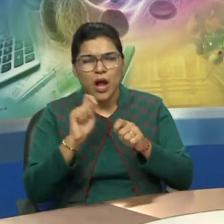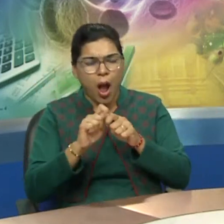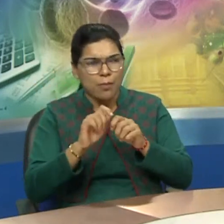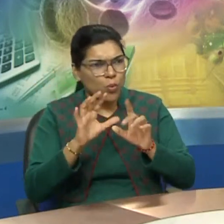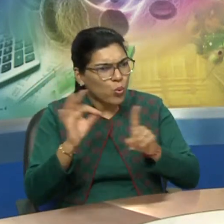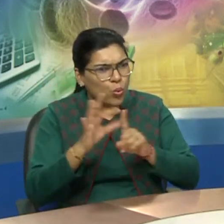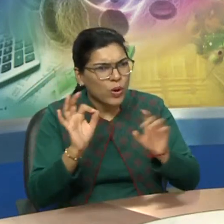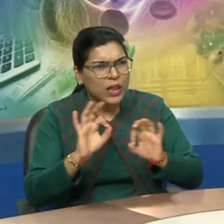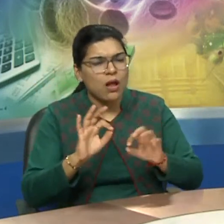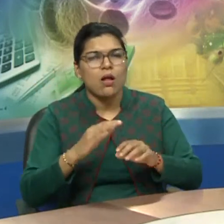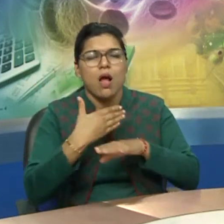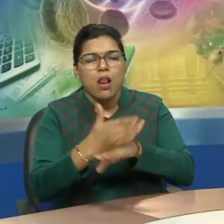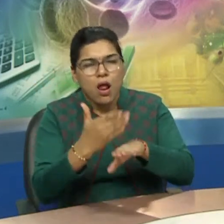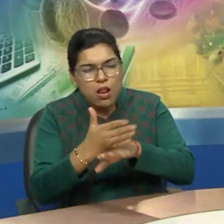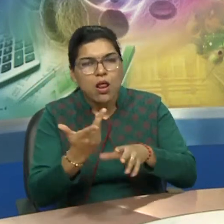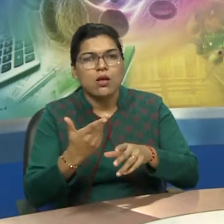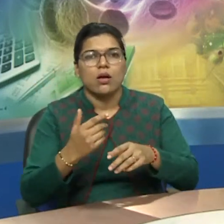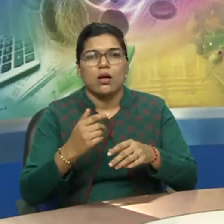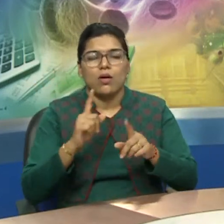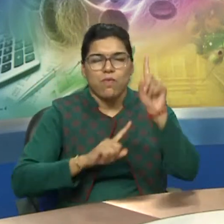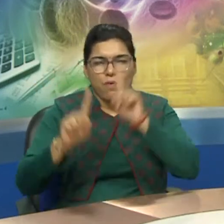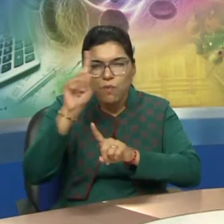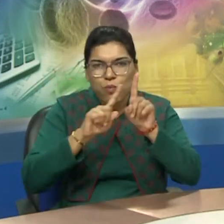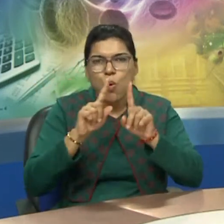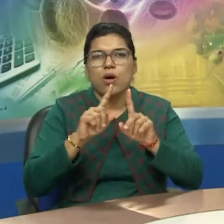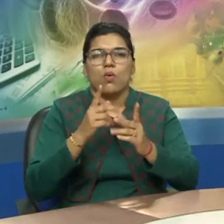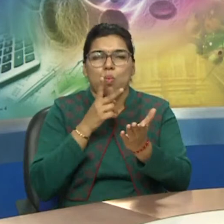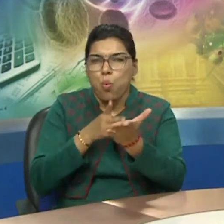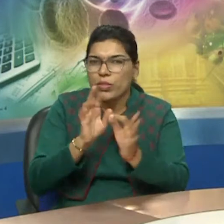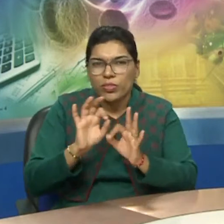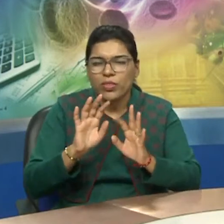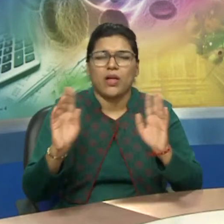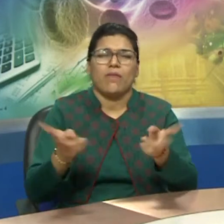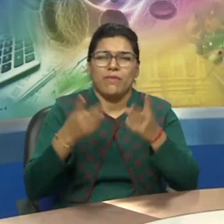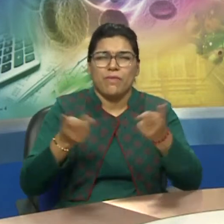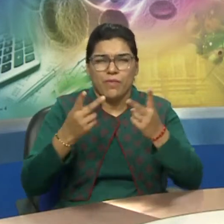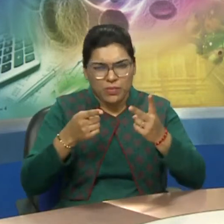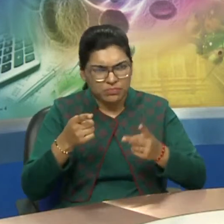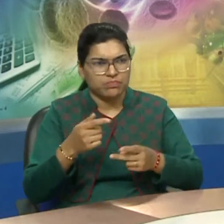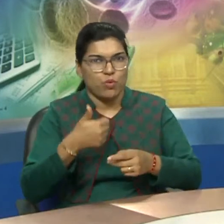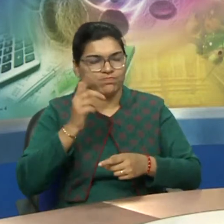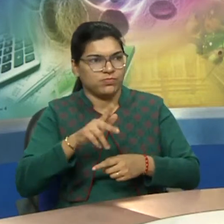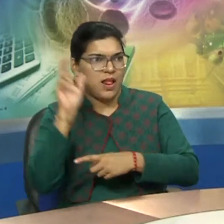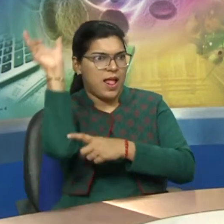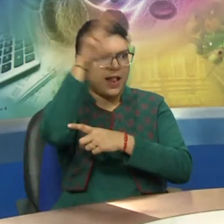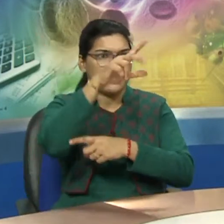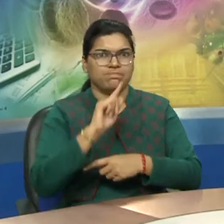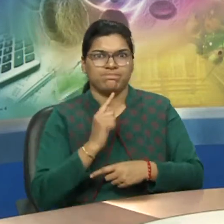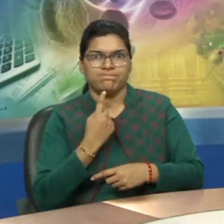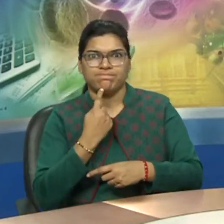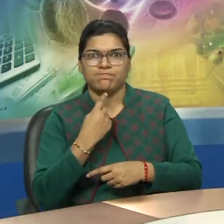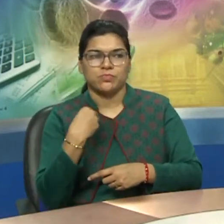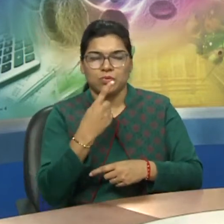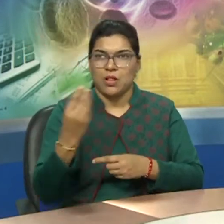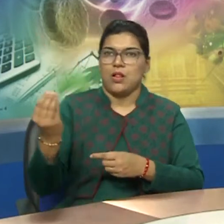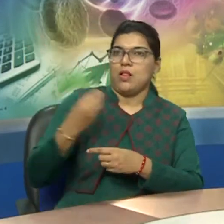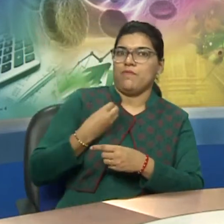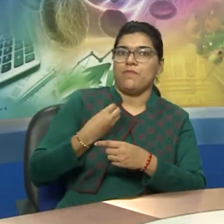For that we use this word. Like if some person is getting late every day, then the boss scolds that